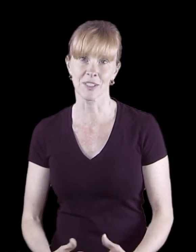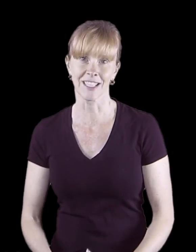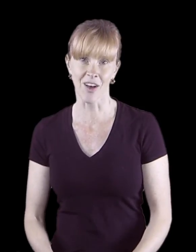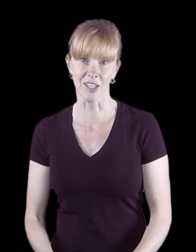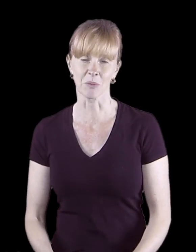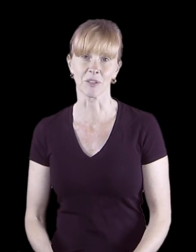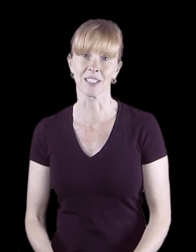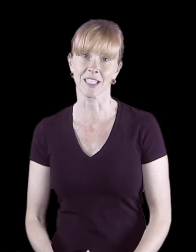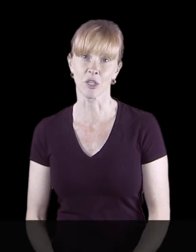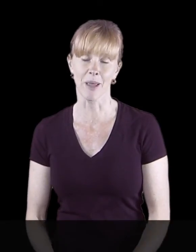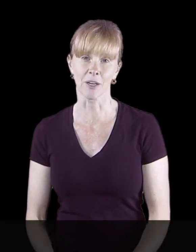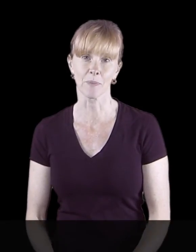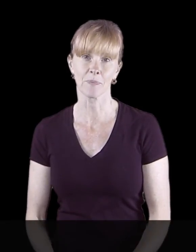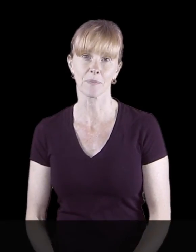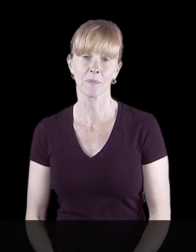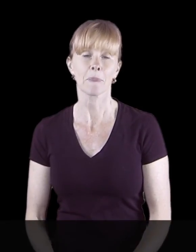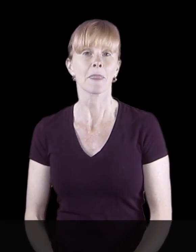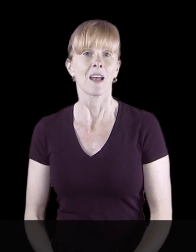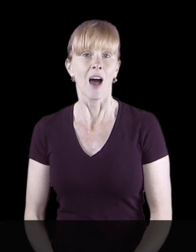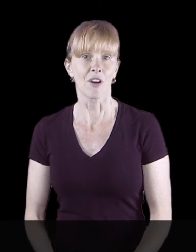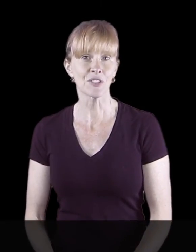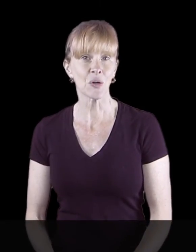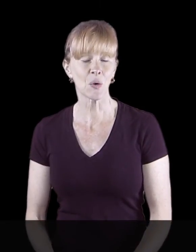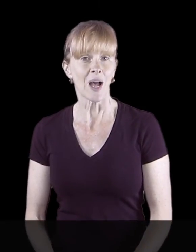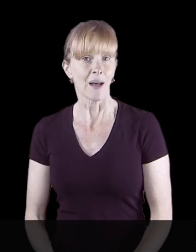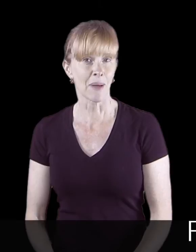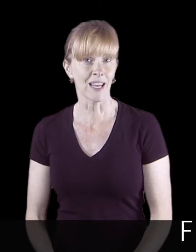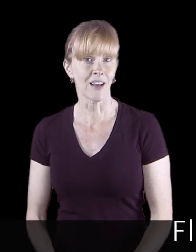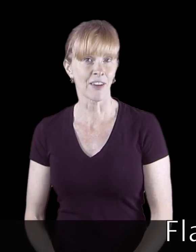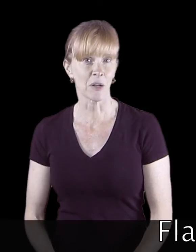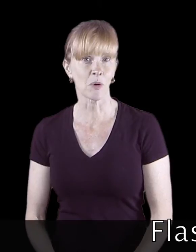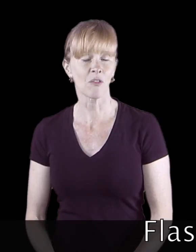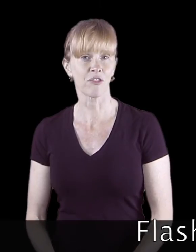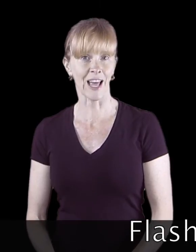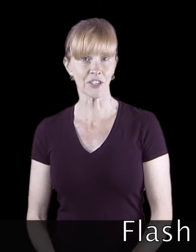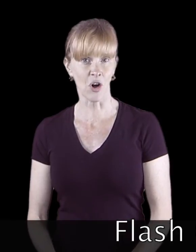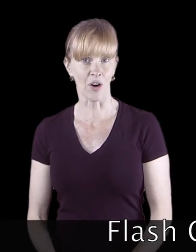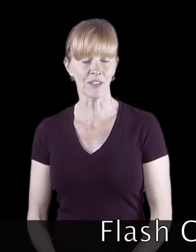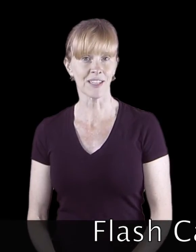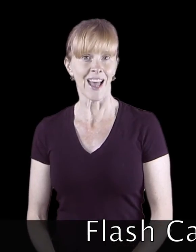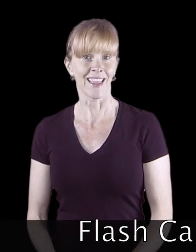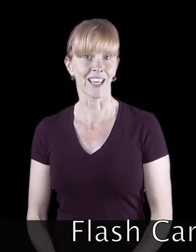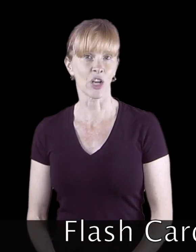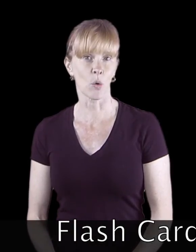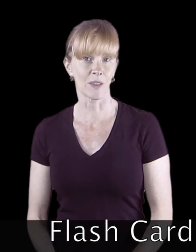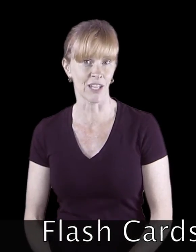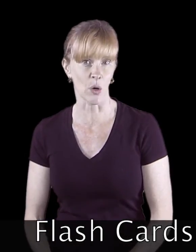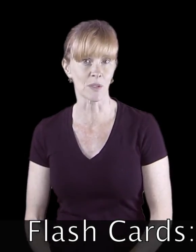in the hospital in a clear manner. I've also made available flashcards that can go with the videos